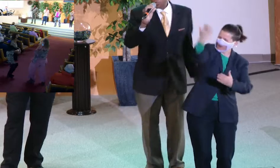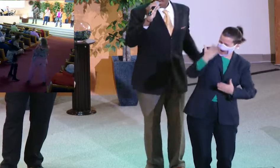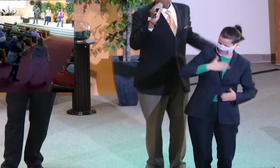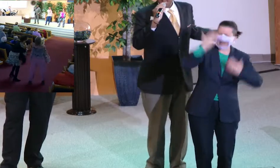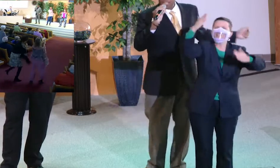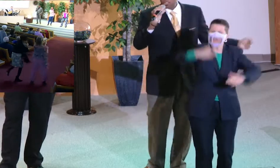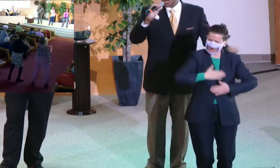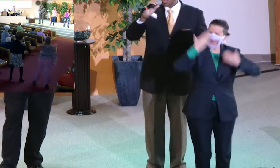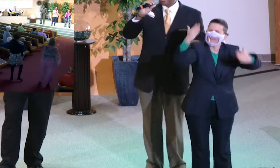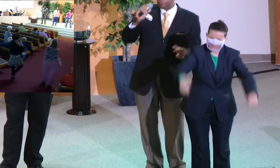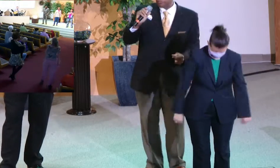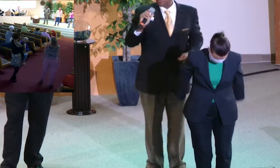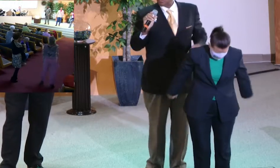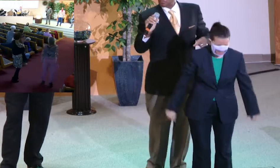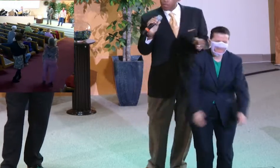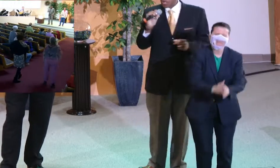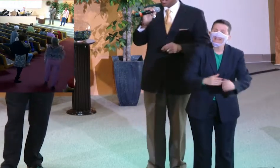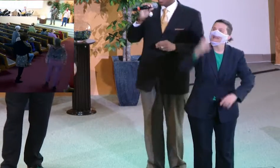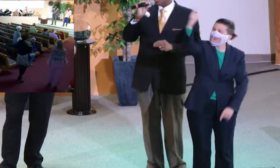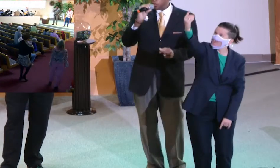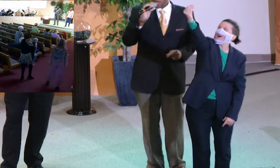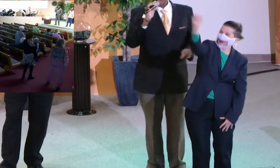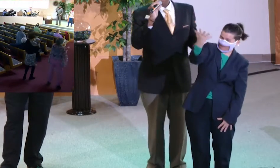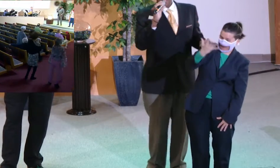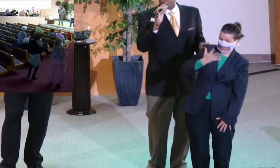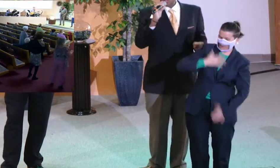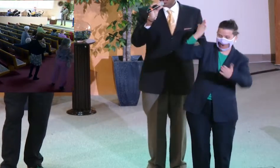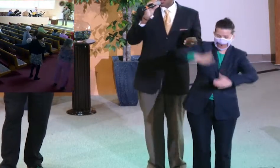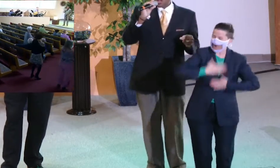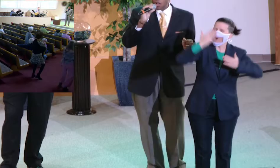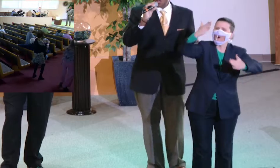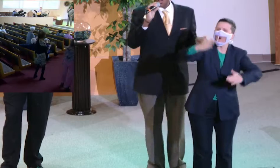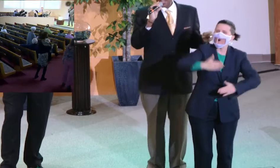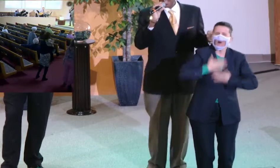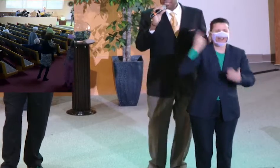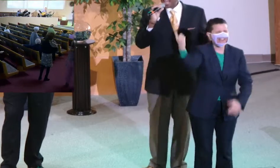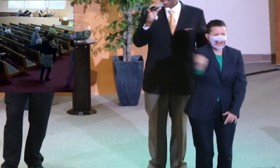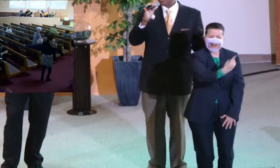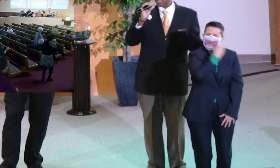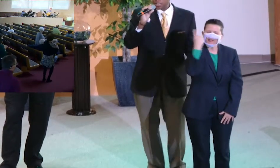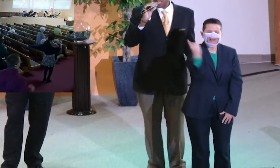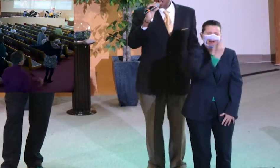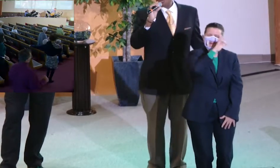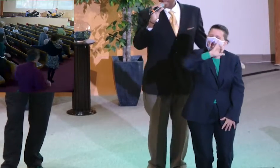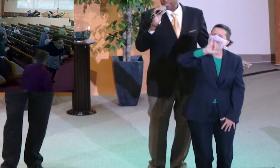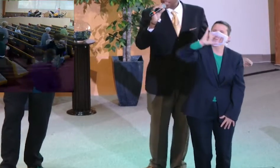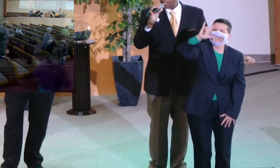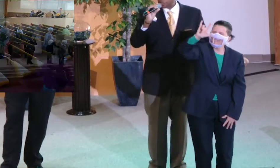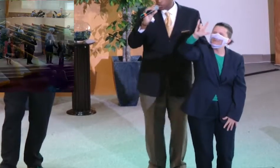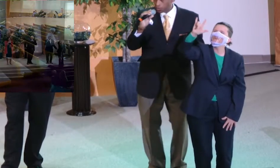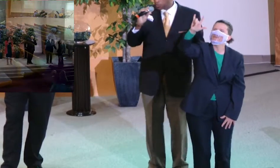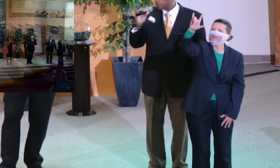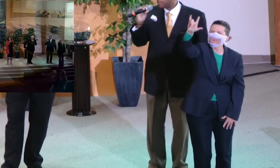You are my joy, you are my joy, and I will always